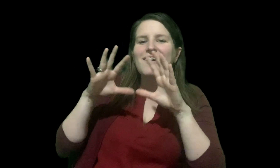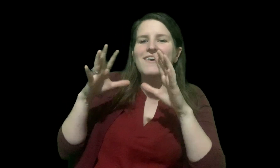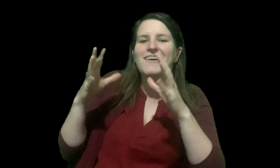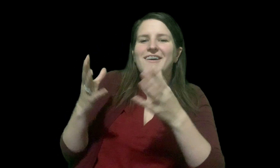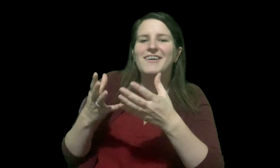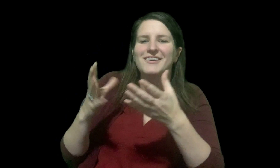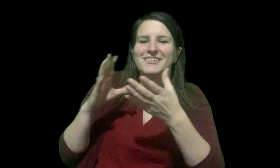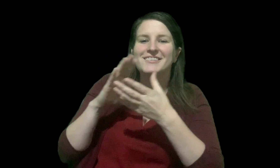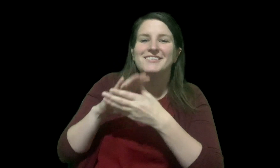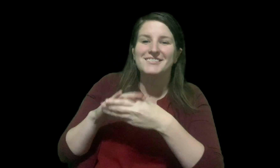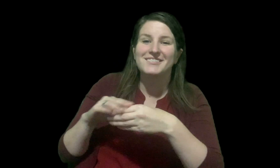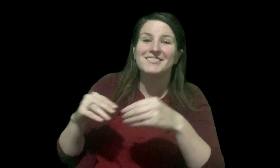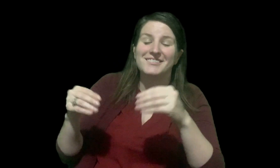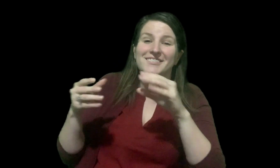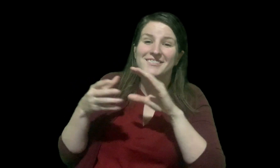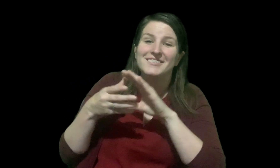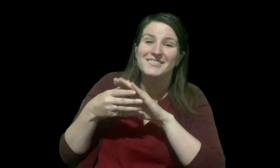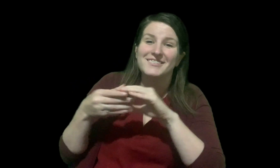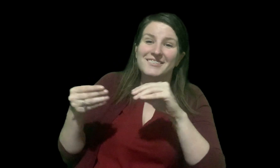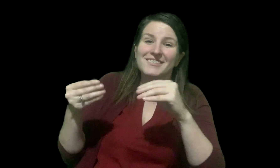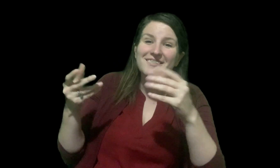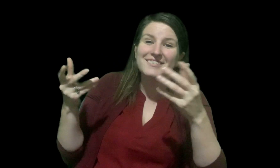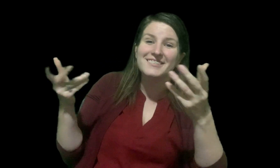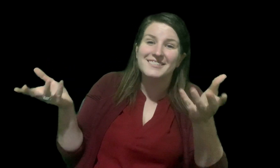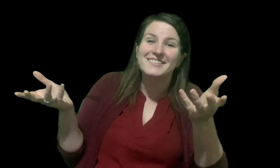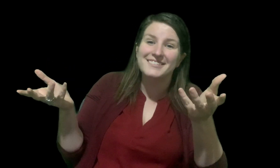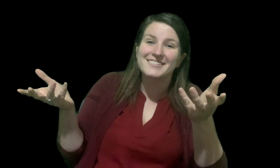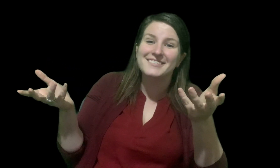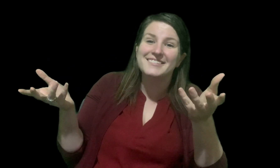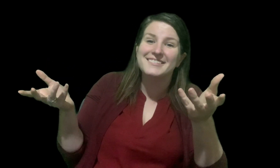Then you may be able to piece it together and know the whole story.